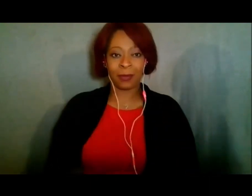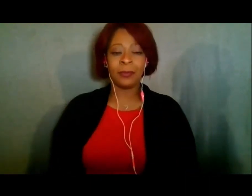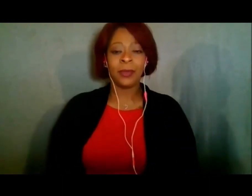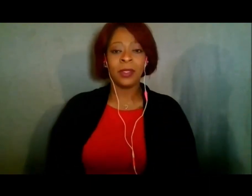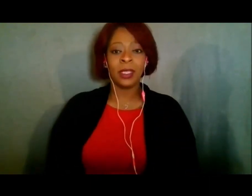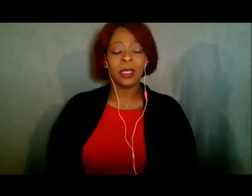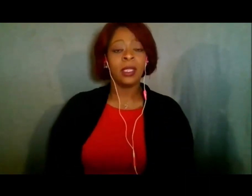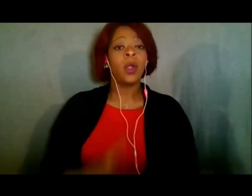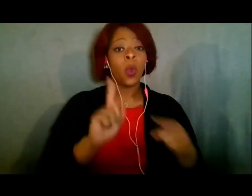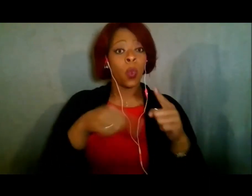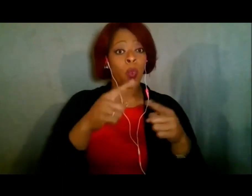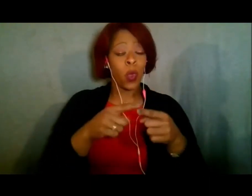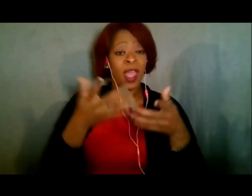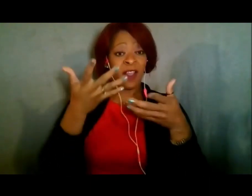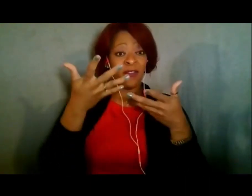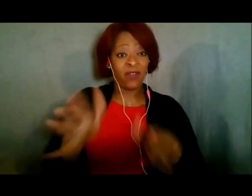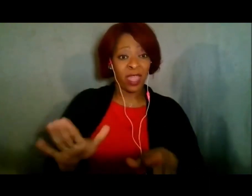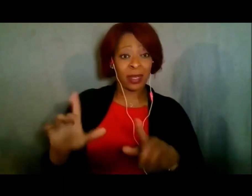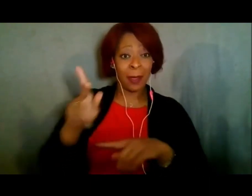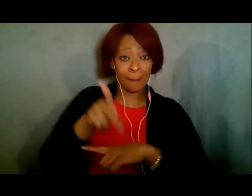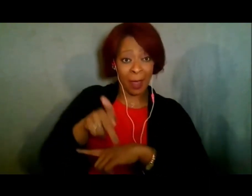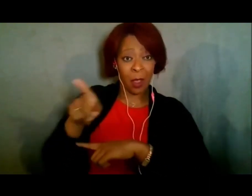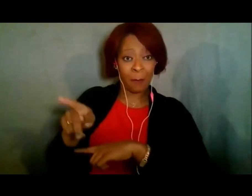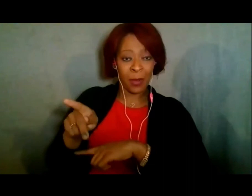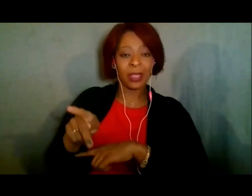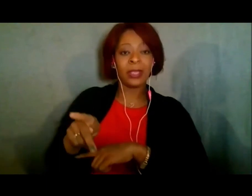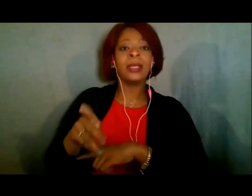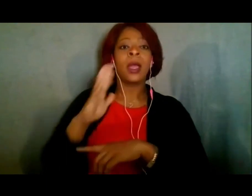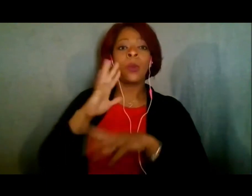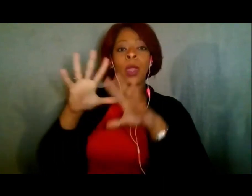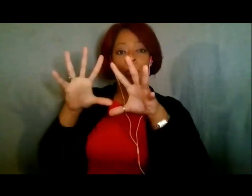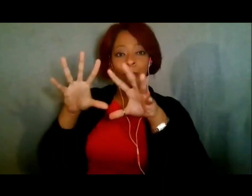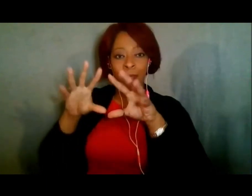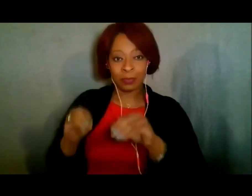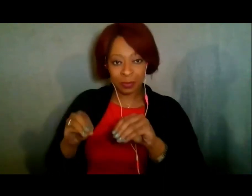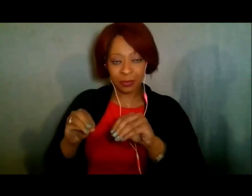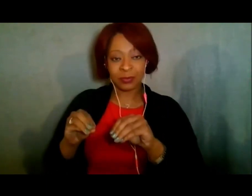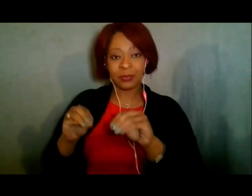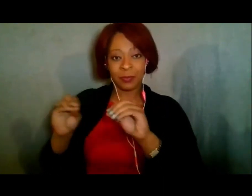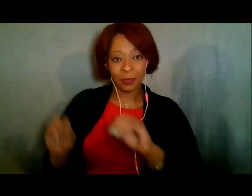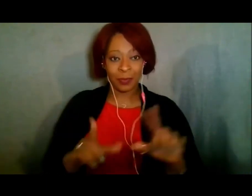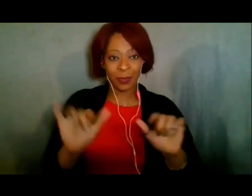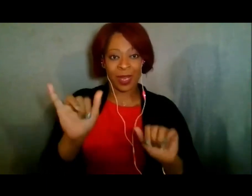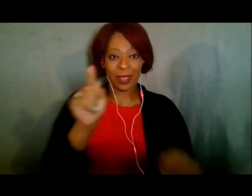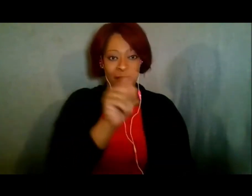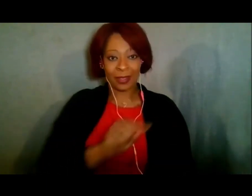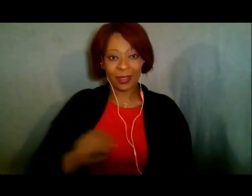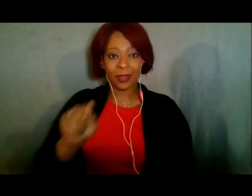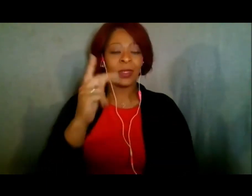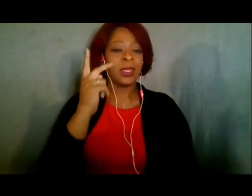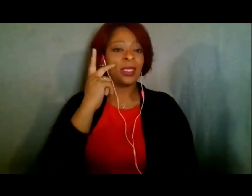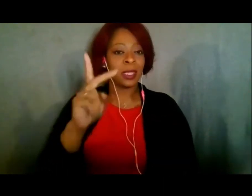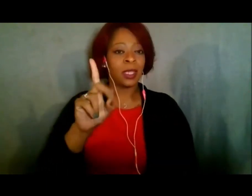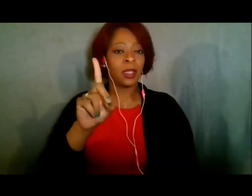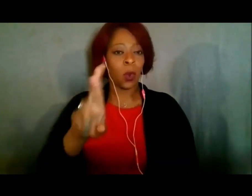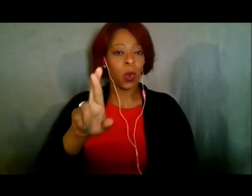she finishes, I will remove the spotlight and stop sharing, and it will come back to this screen where you will see Dr. Talbot and Brenda